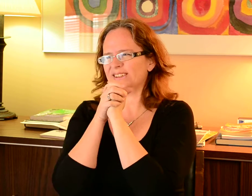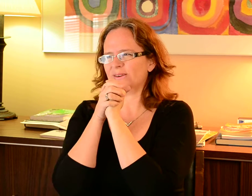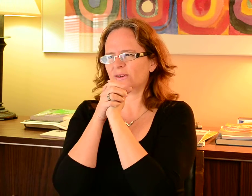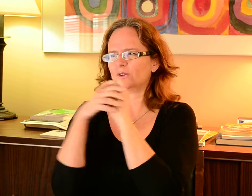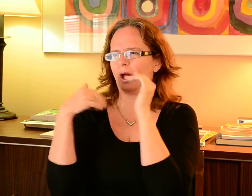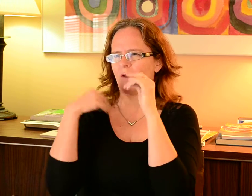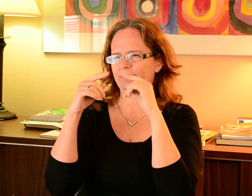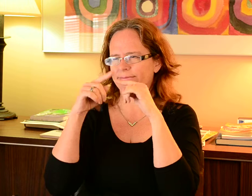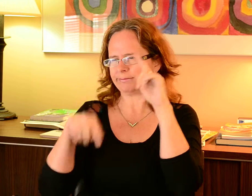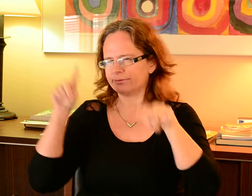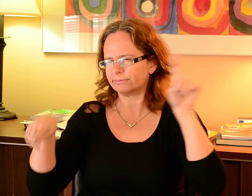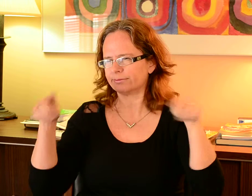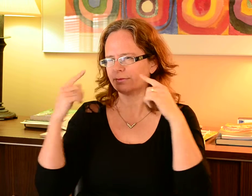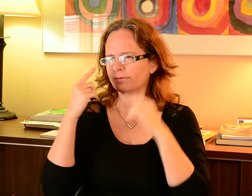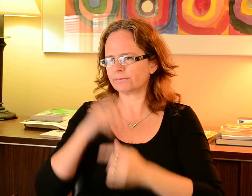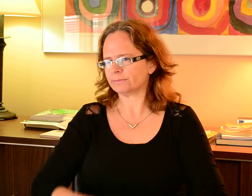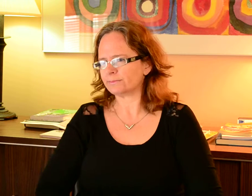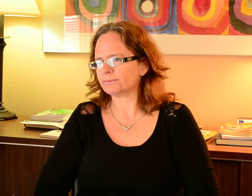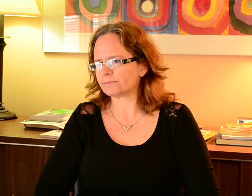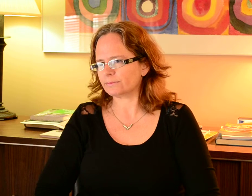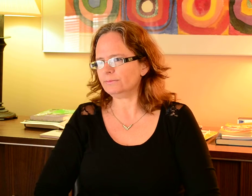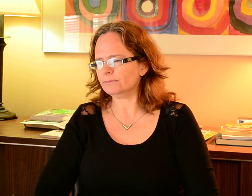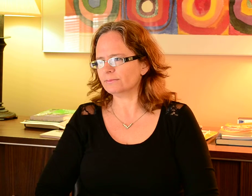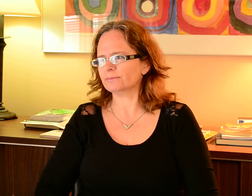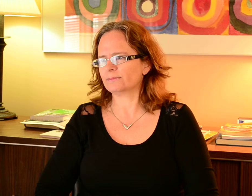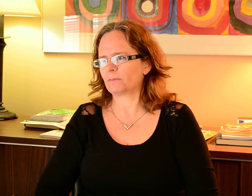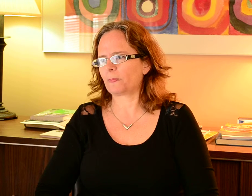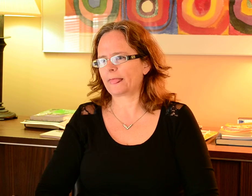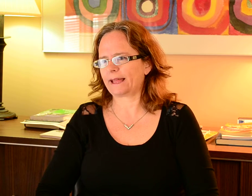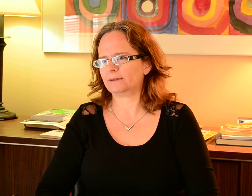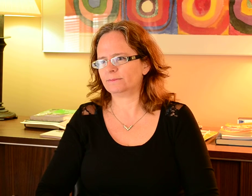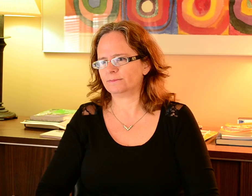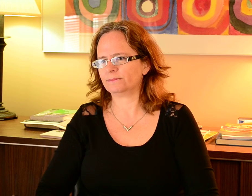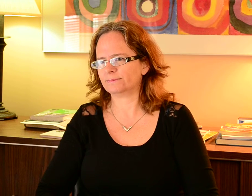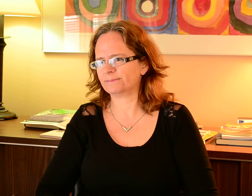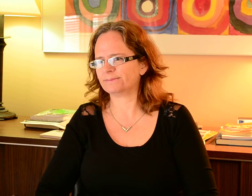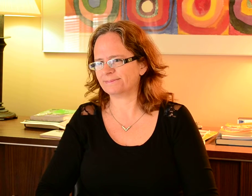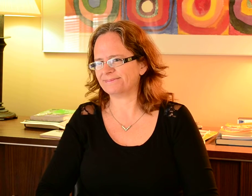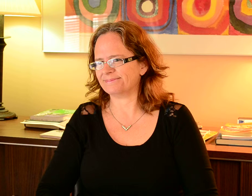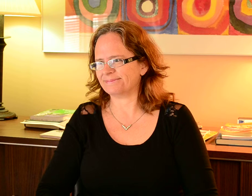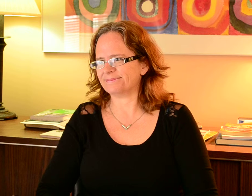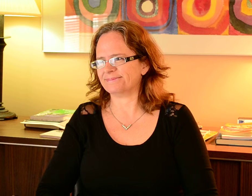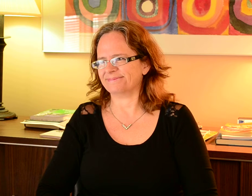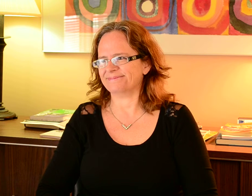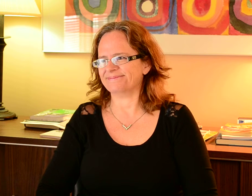nothing below. Okay. And so there are all kinds of varying eye conditions that can impact whether they can see an interpreter or whether they require hand over hand.